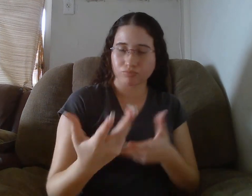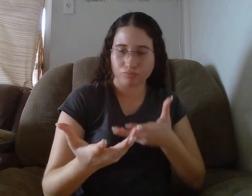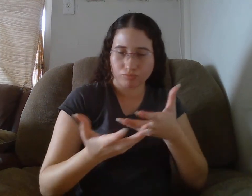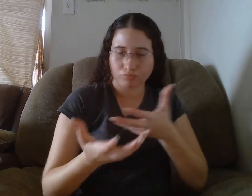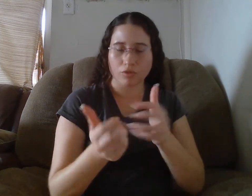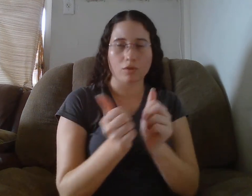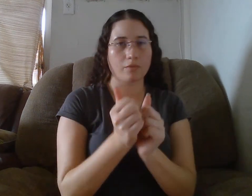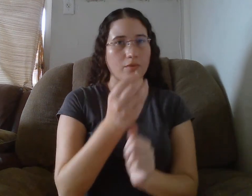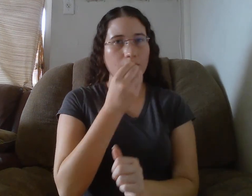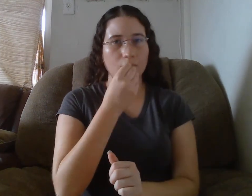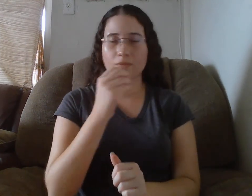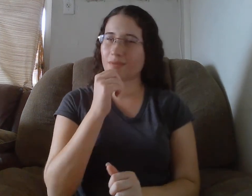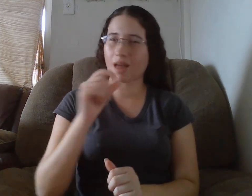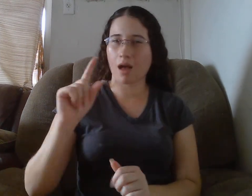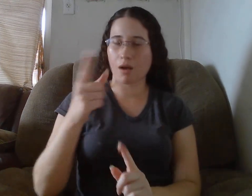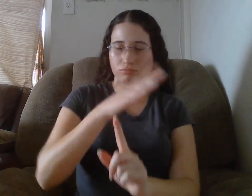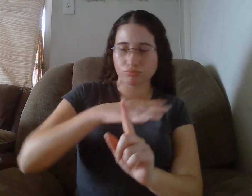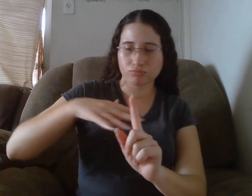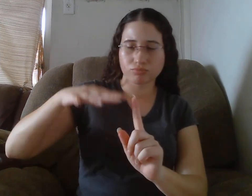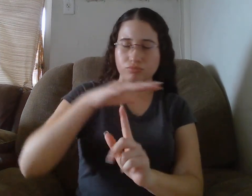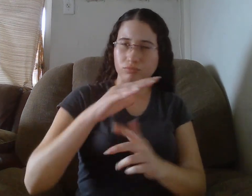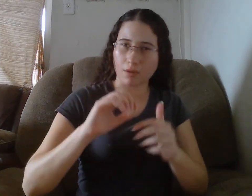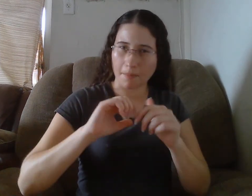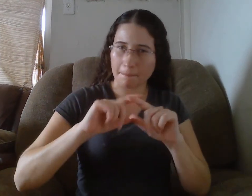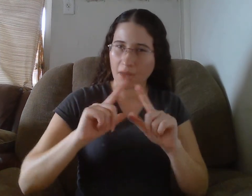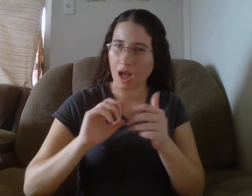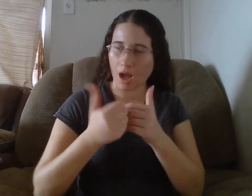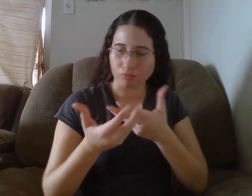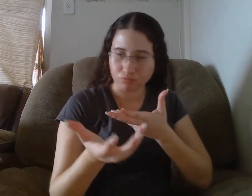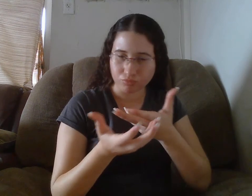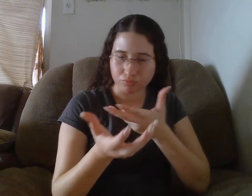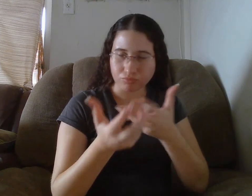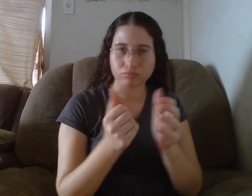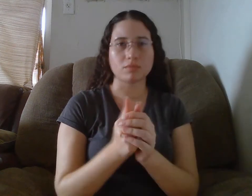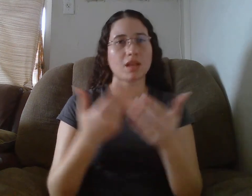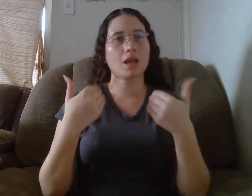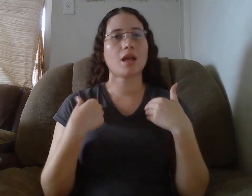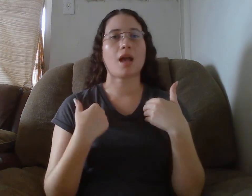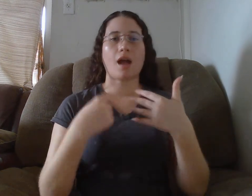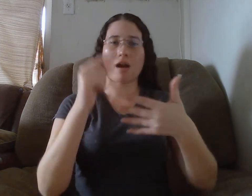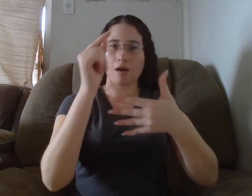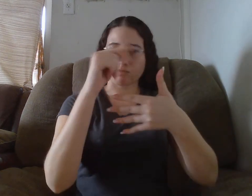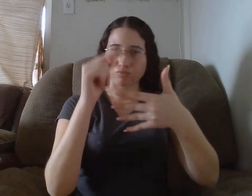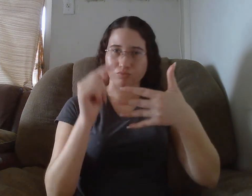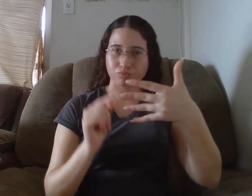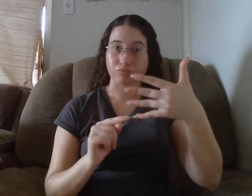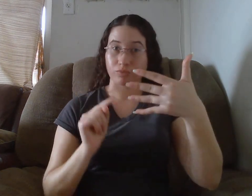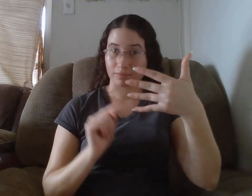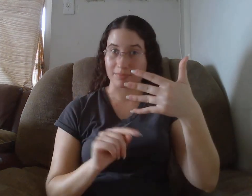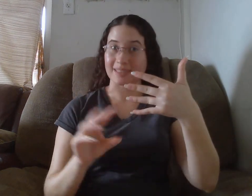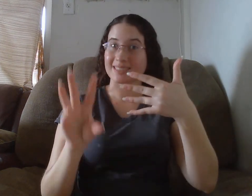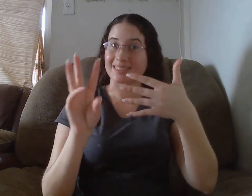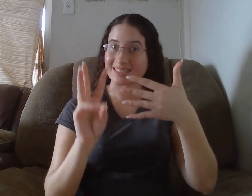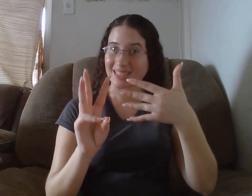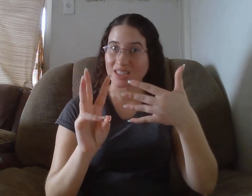setting. And on this list up here are 6 different emotions where we actually have facial expressions that come across